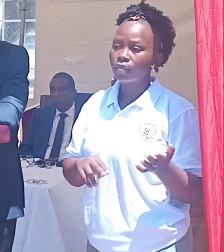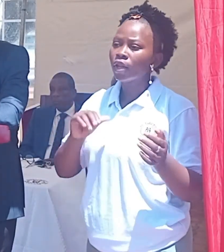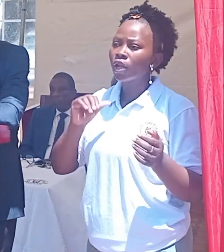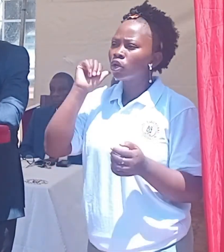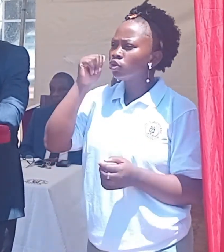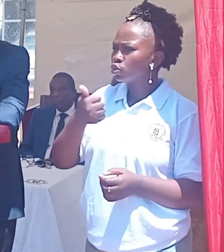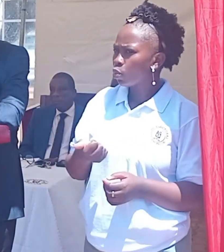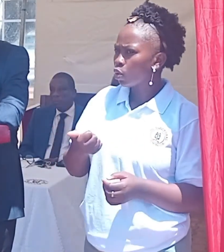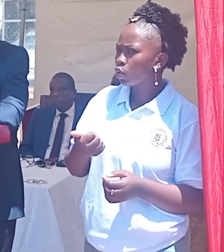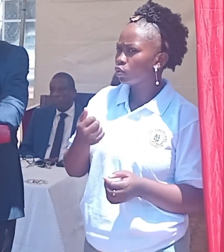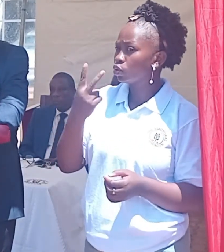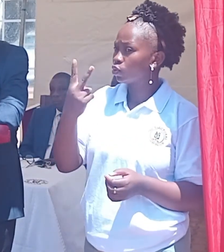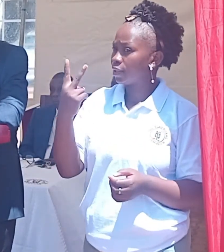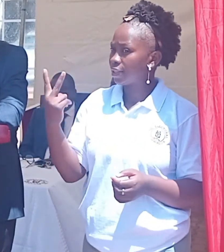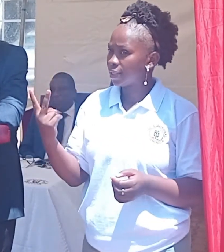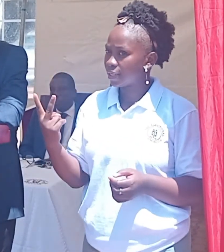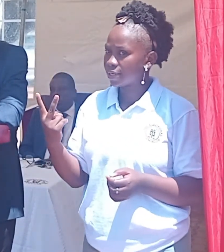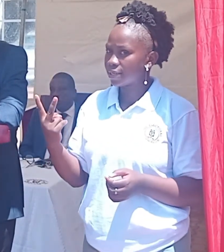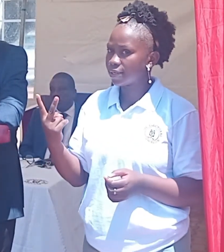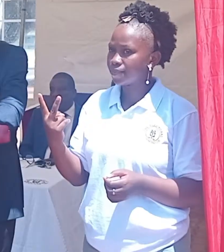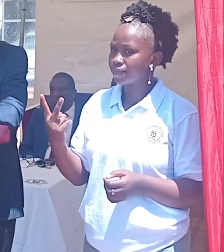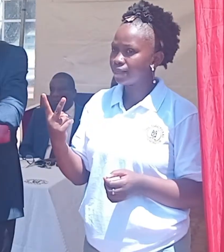Tomorrow, 22nd